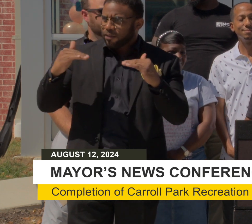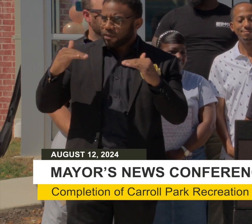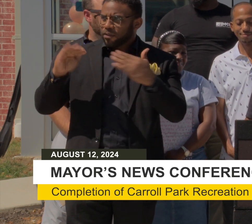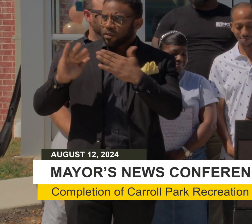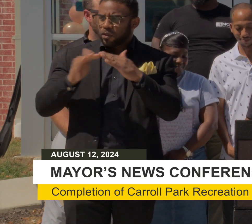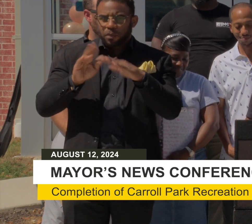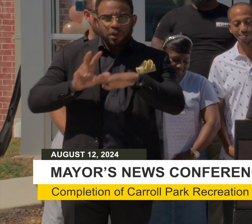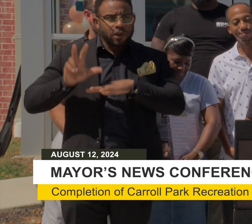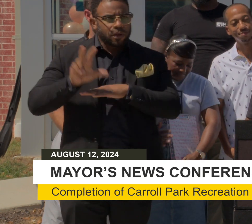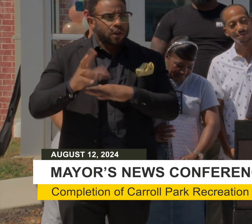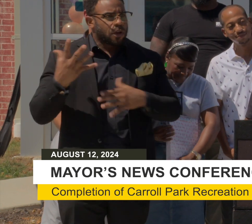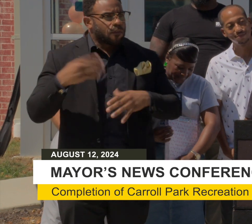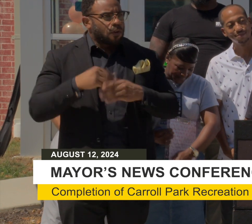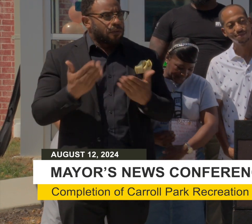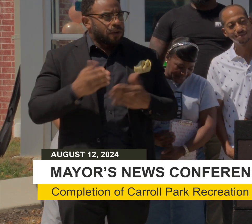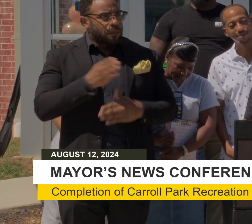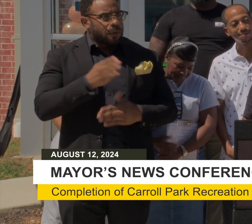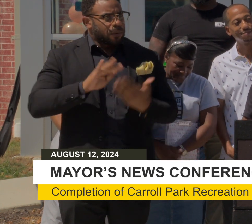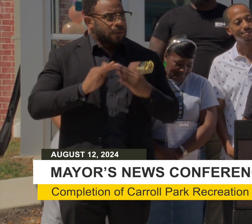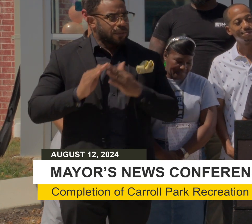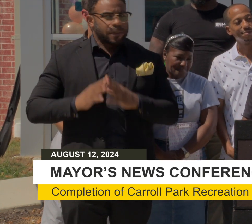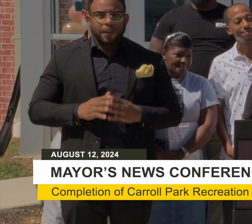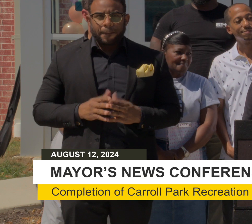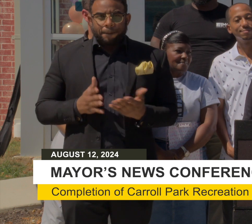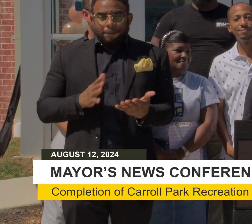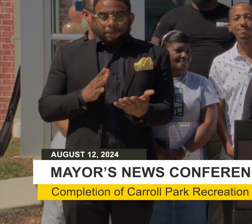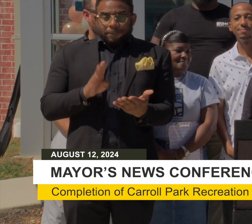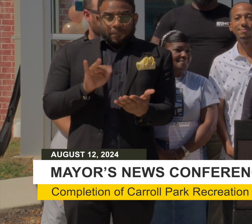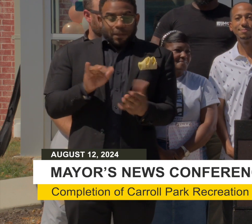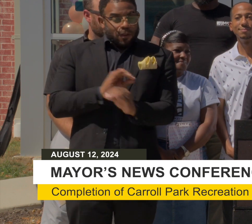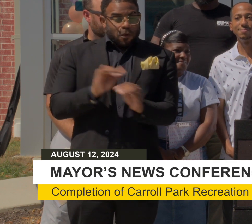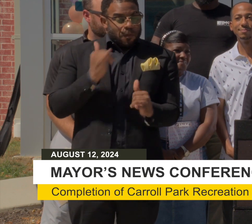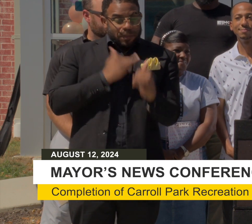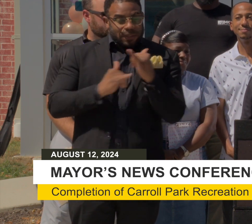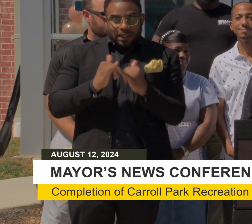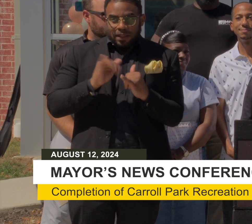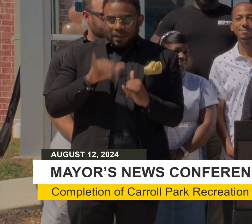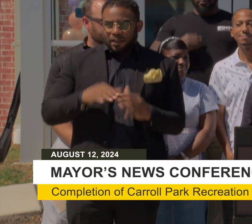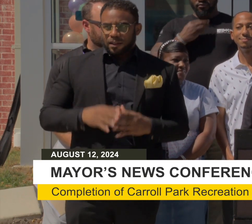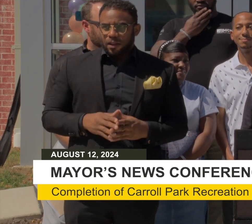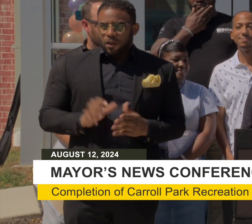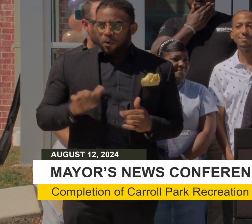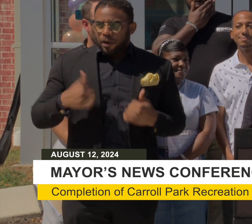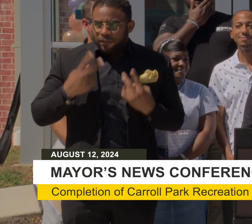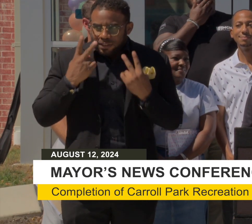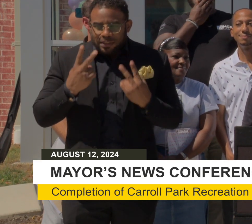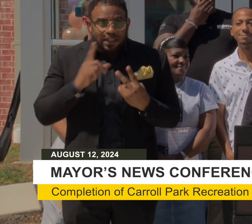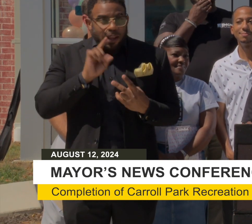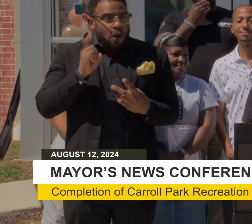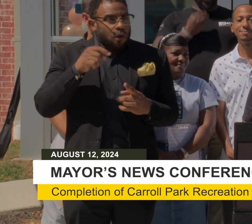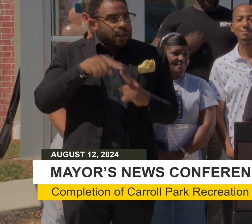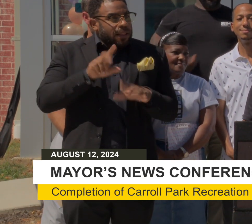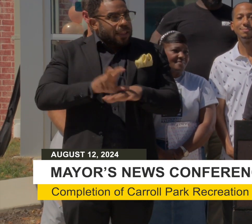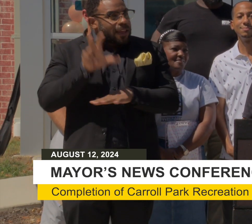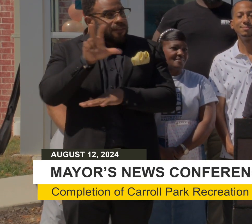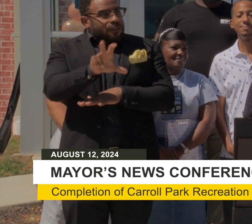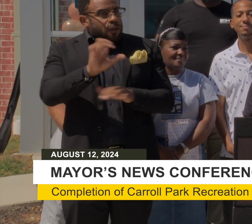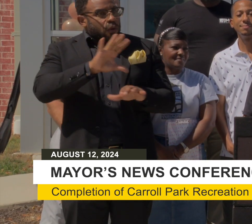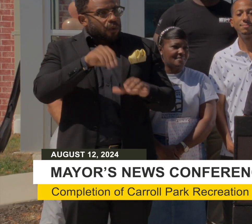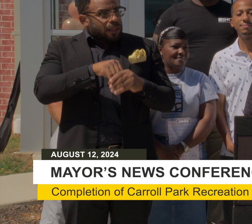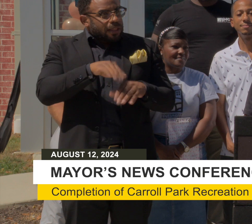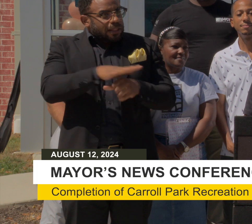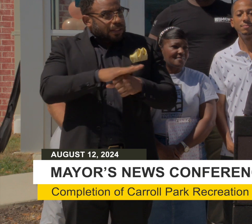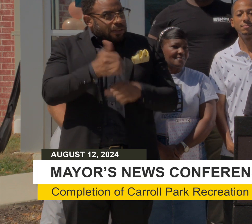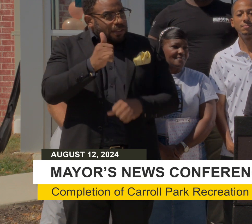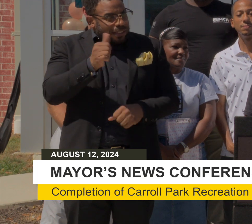of community involvement here in Baltimore City. It is by no mistake that we have seen not only the investment within